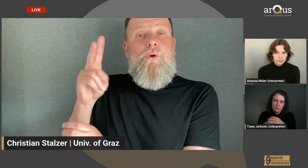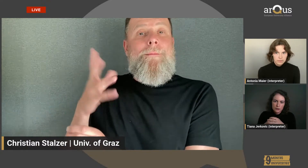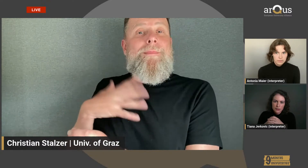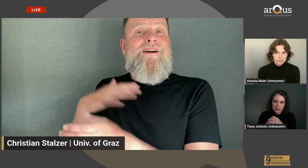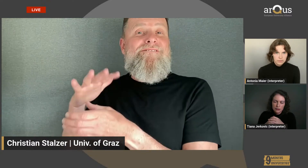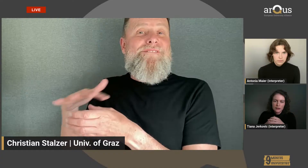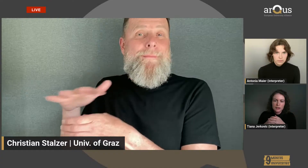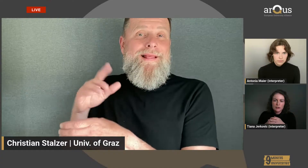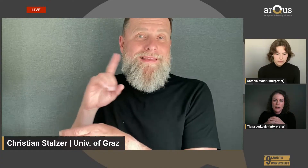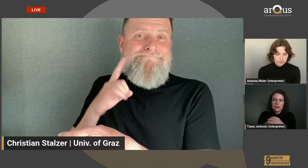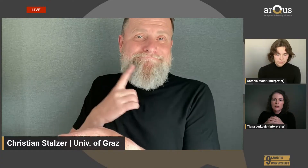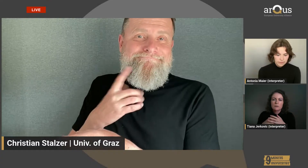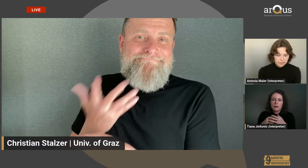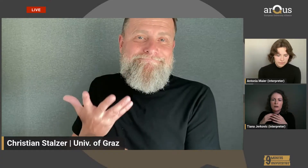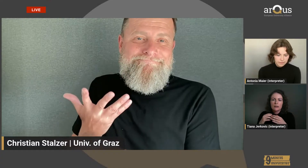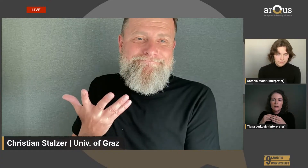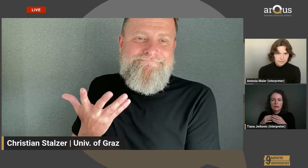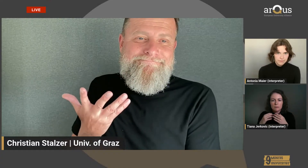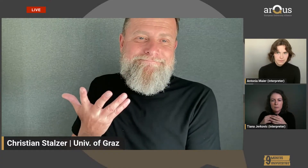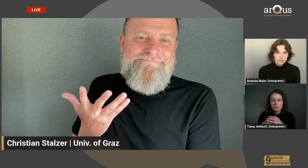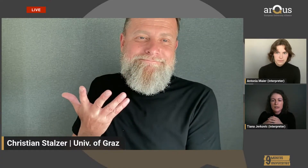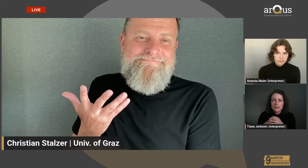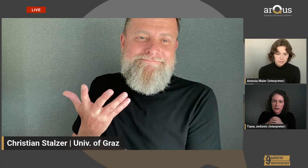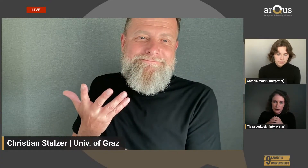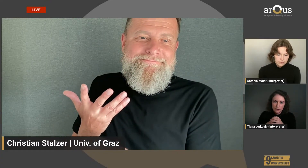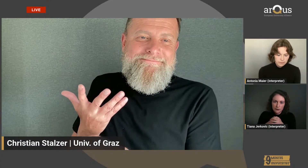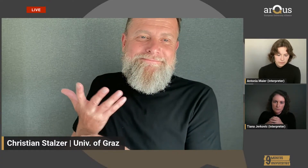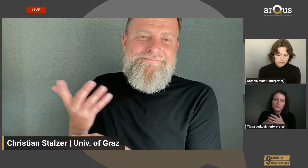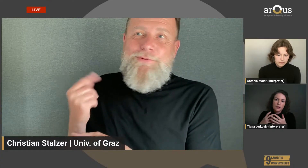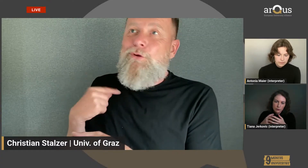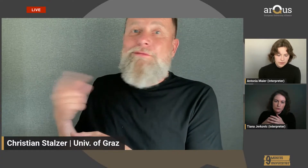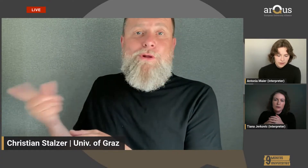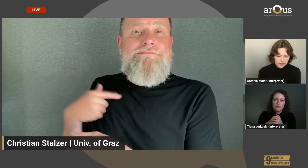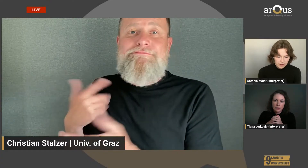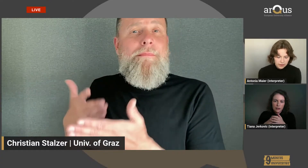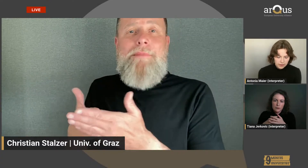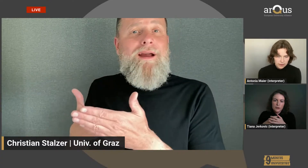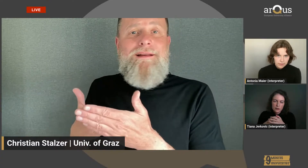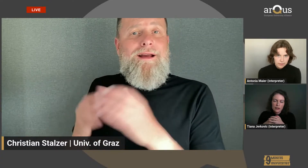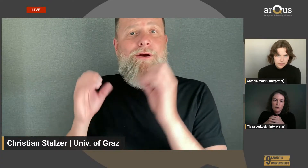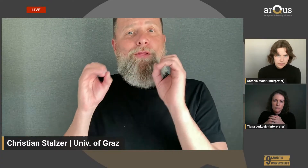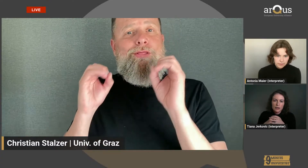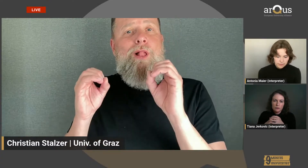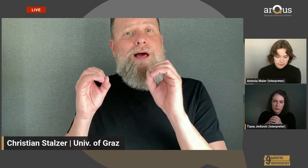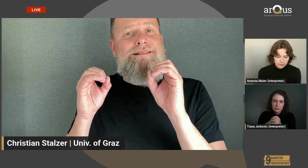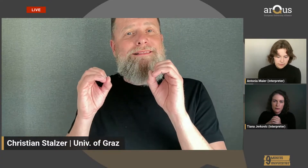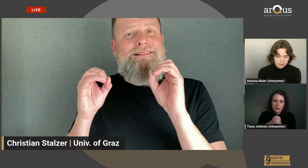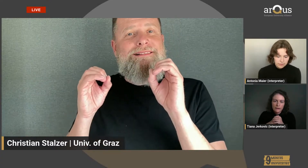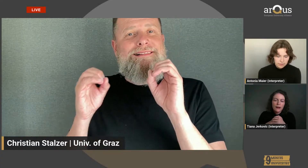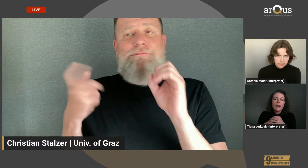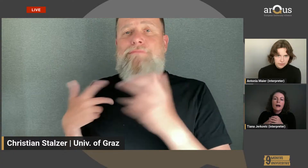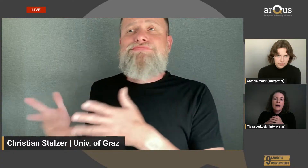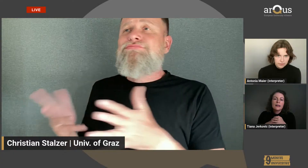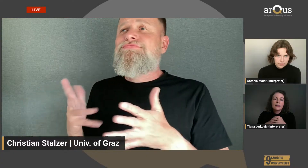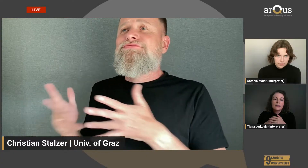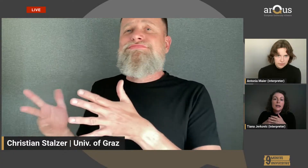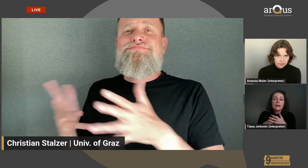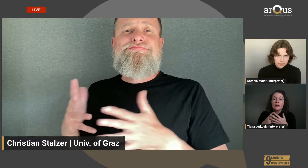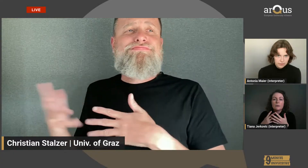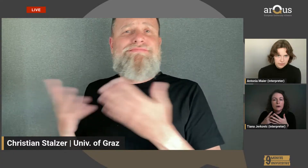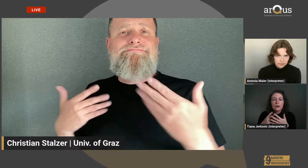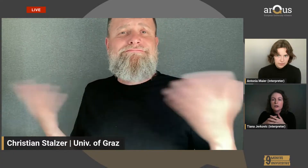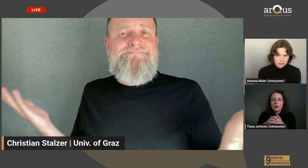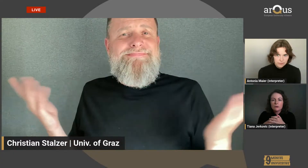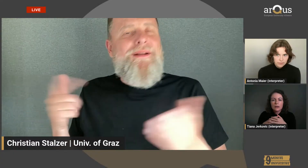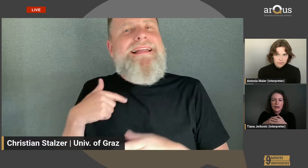deaf community, in situations where people were signing, when I was together with deaf people, then